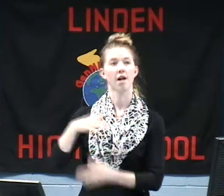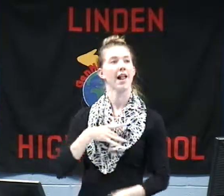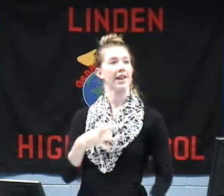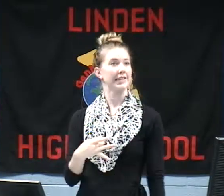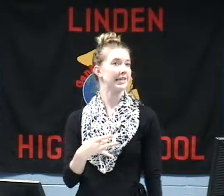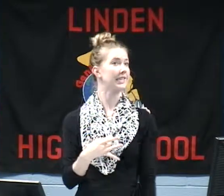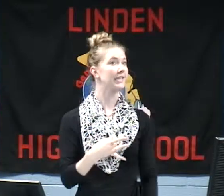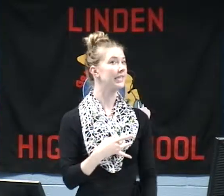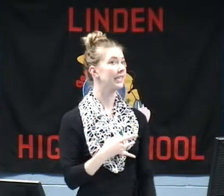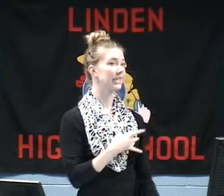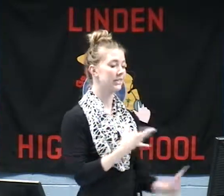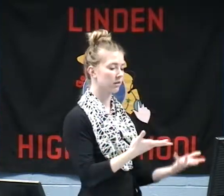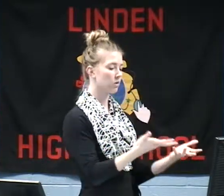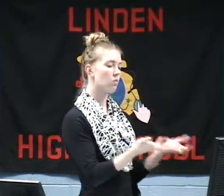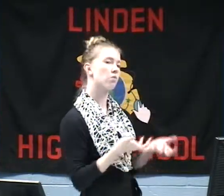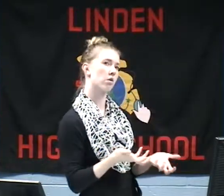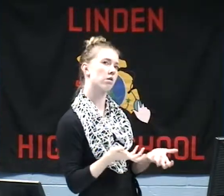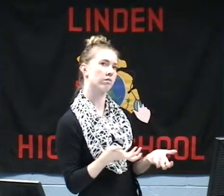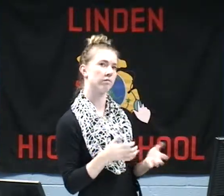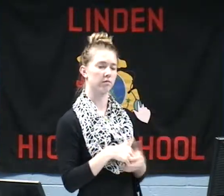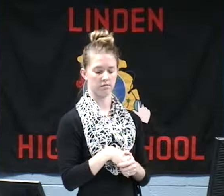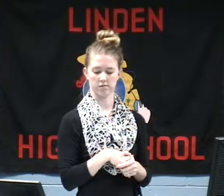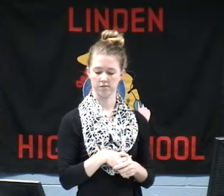Emerson, blank, want,